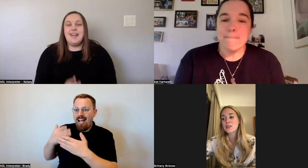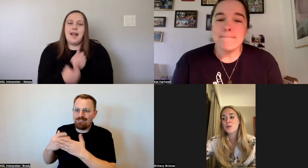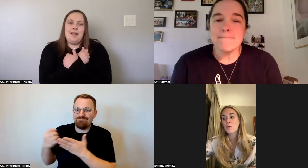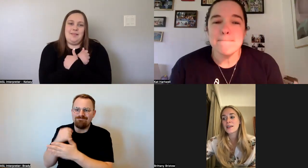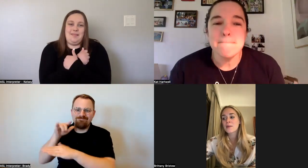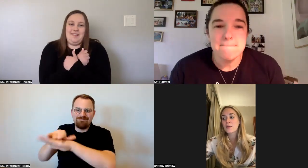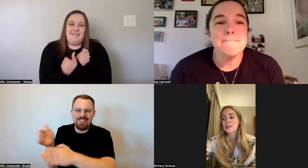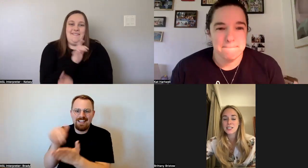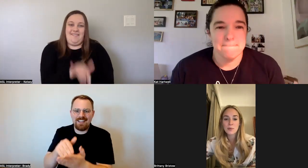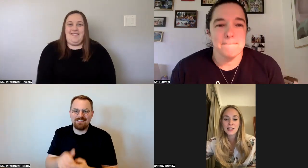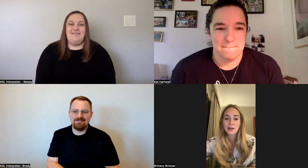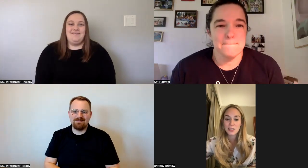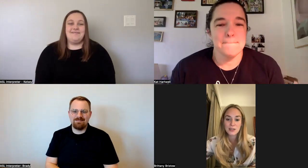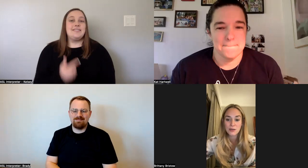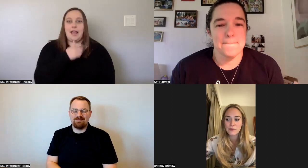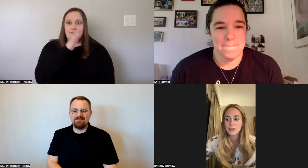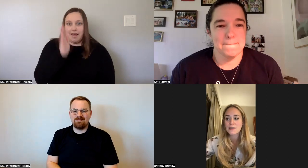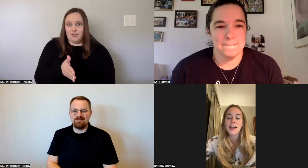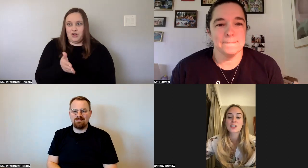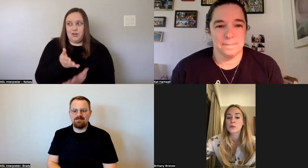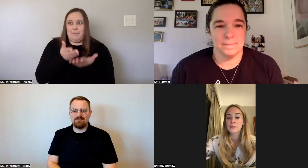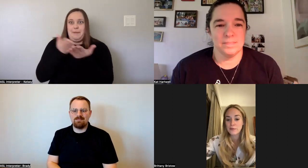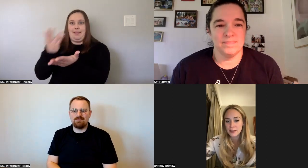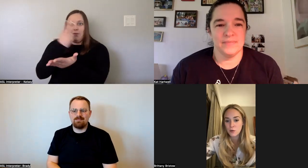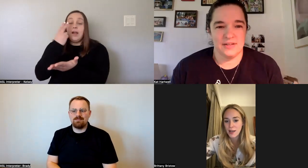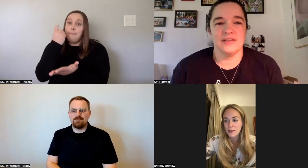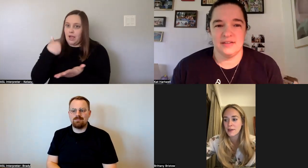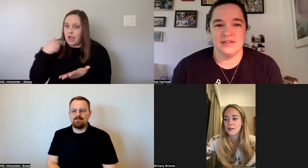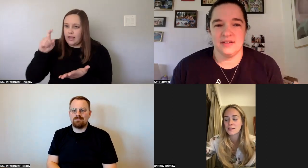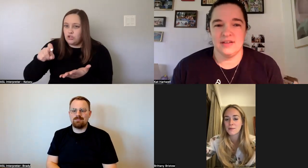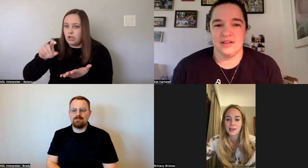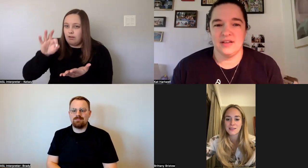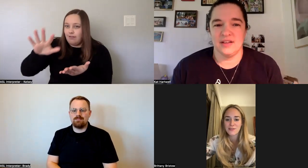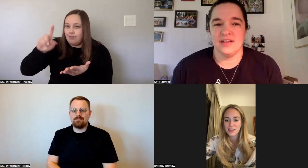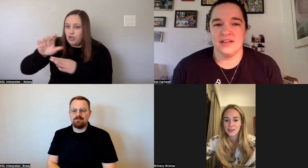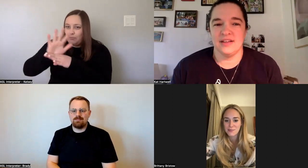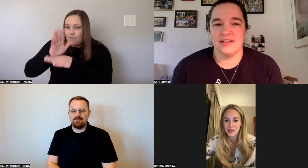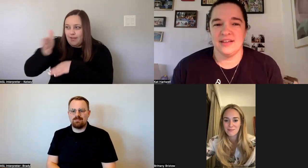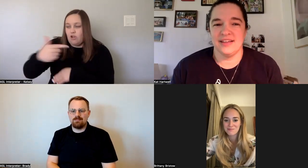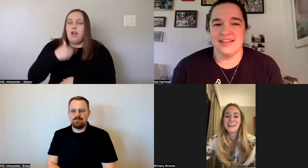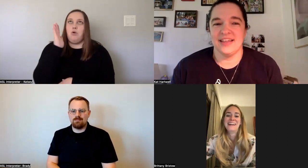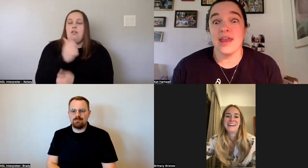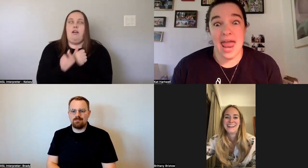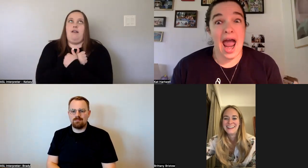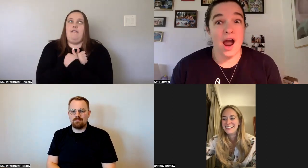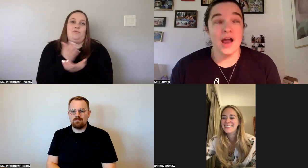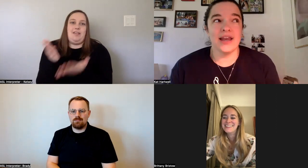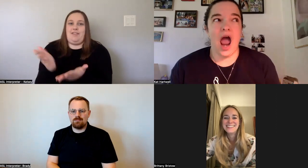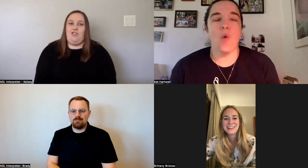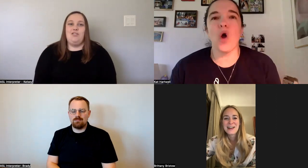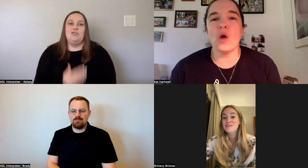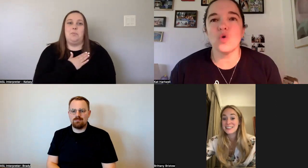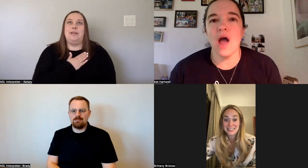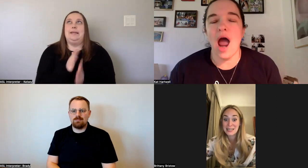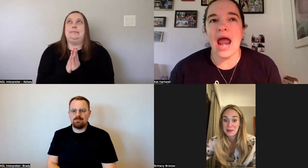never been to Hawaii, but I would like to put it out into the universe that I should do a movie in Hawaii because I would like to be there